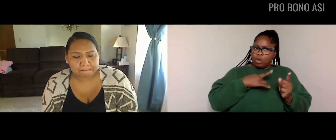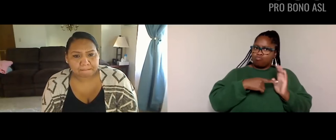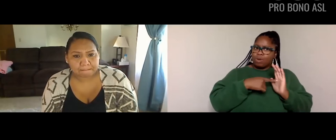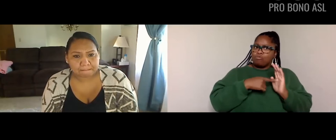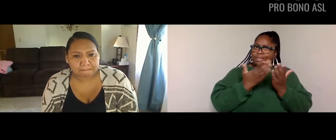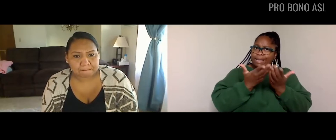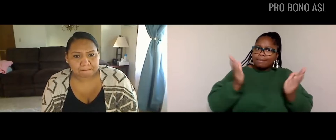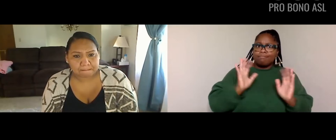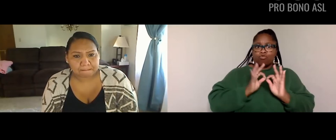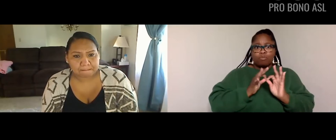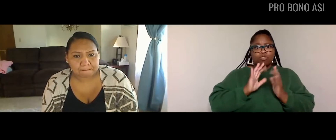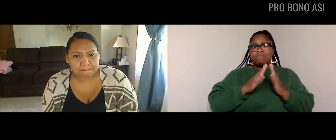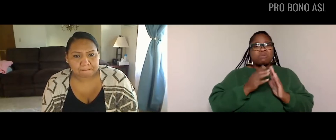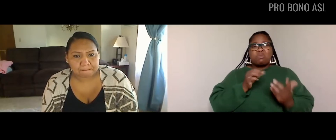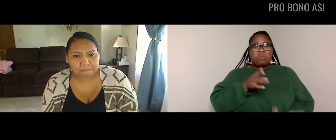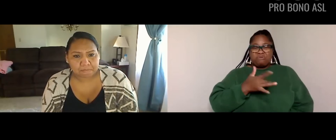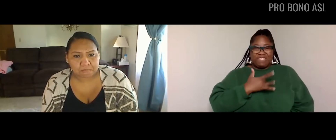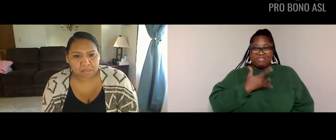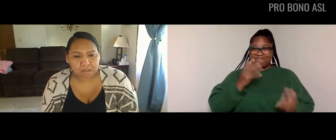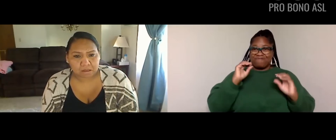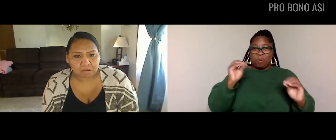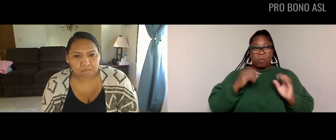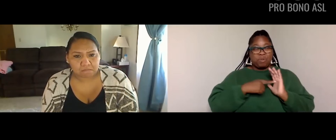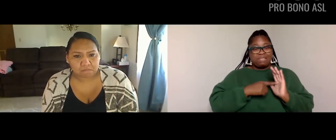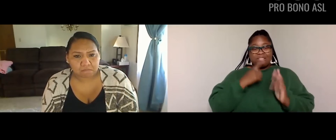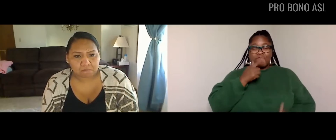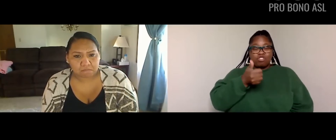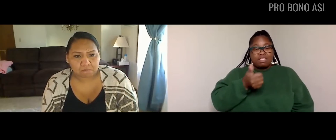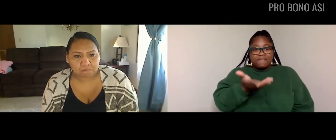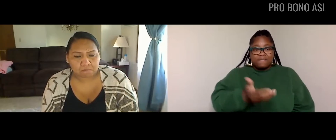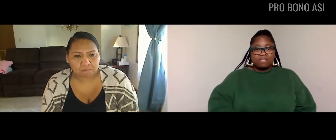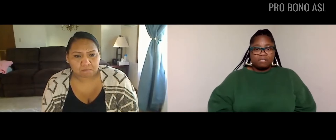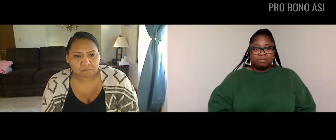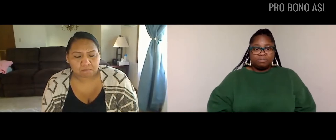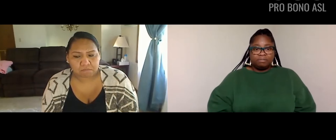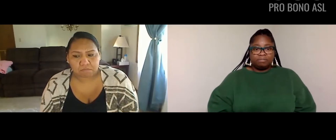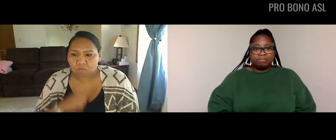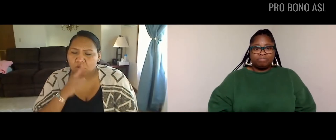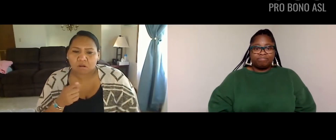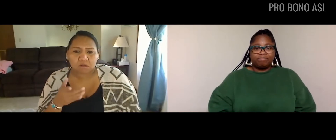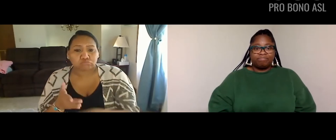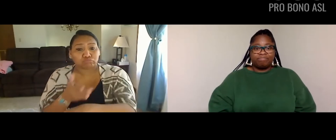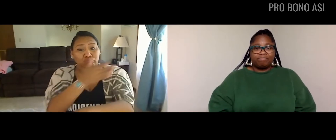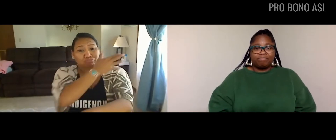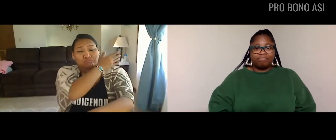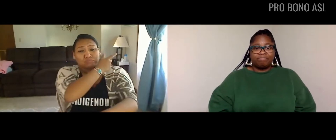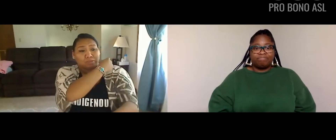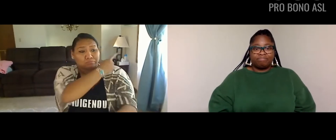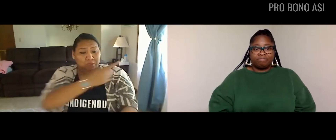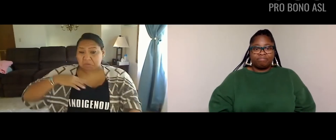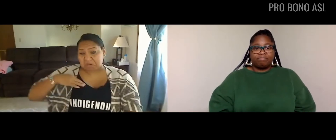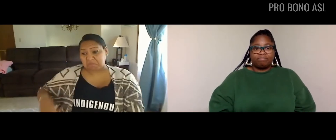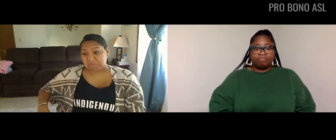or hearing interpreters, either one, do you feel that you have the representation in the interpreting field of Indigenous people, or is that something you're working